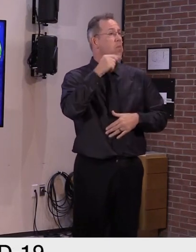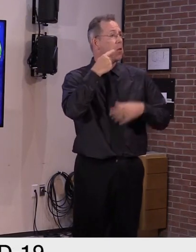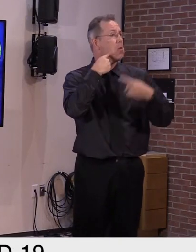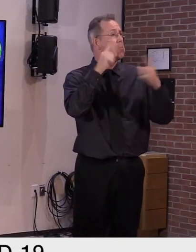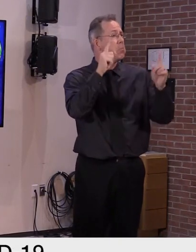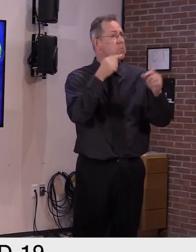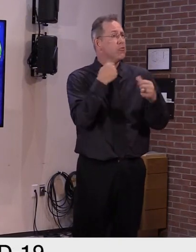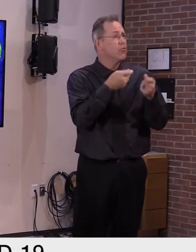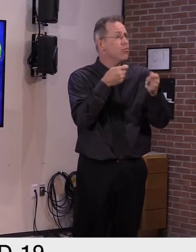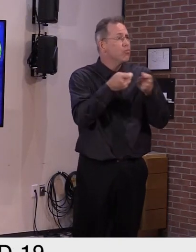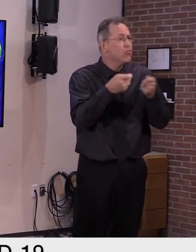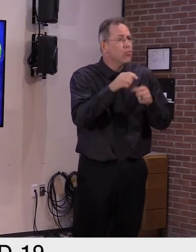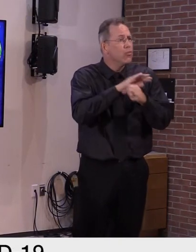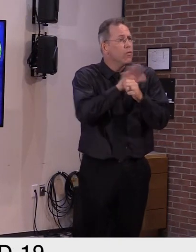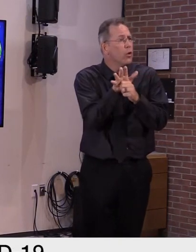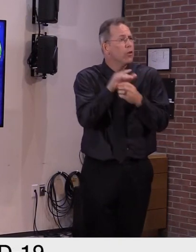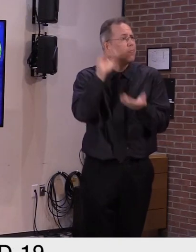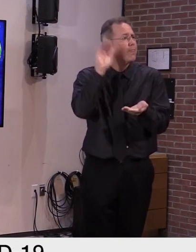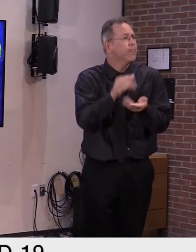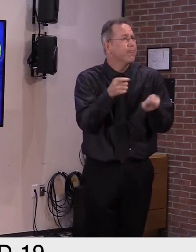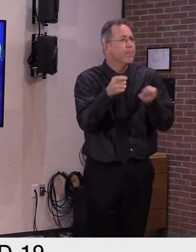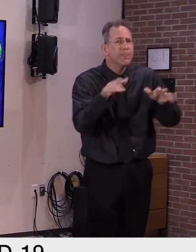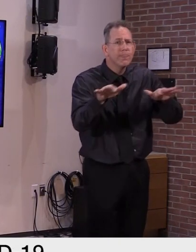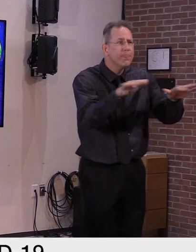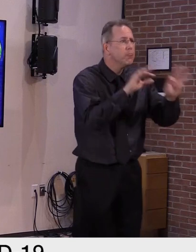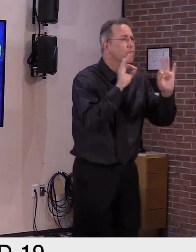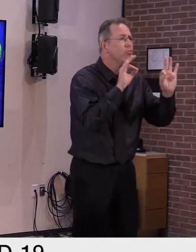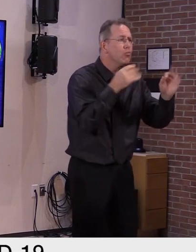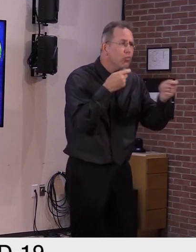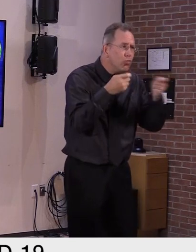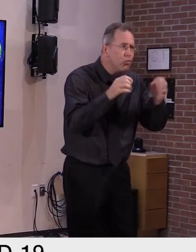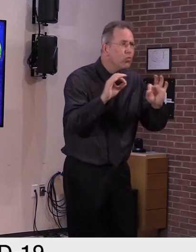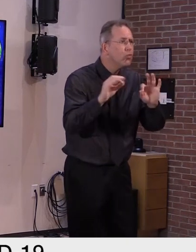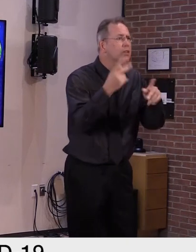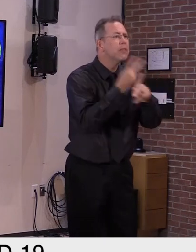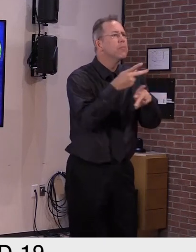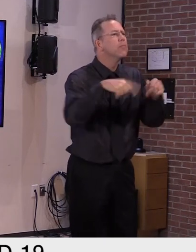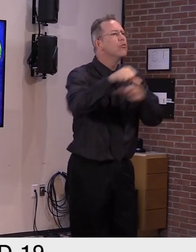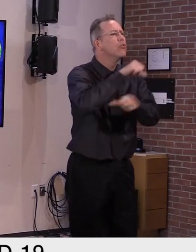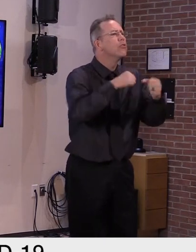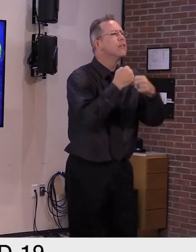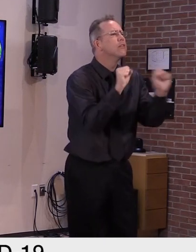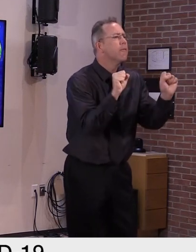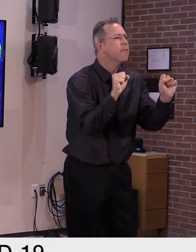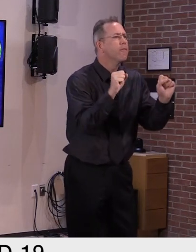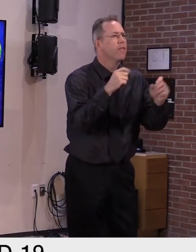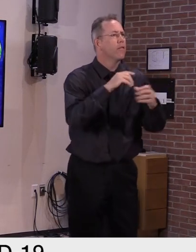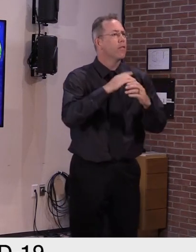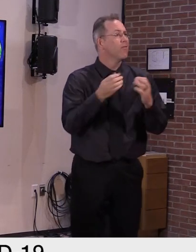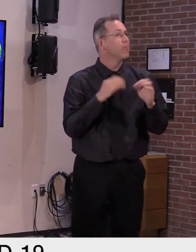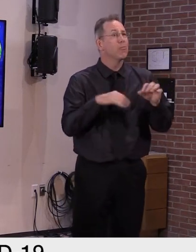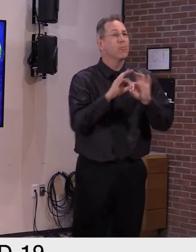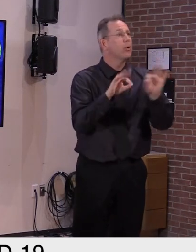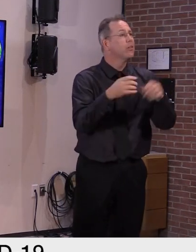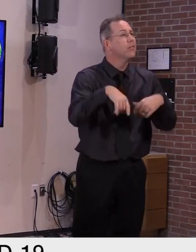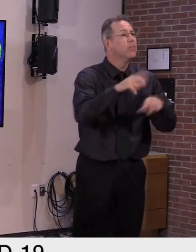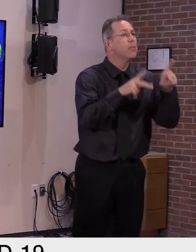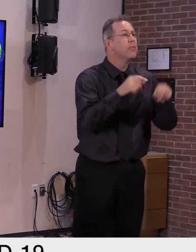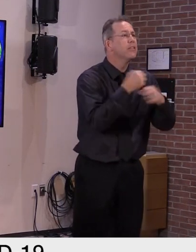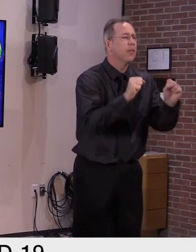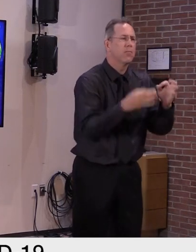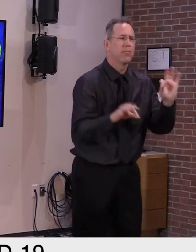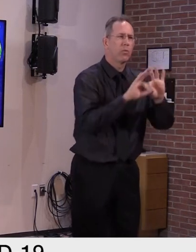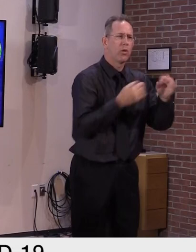important because keeping people safe is our top priority. But we can't forget that this continues to